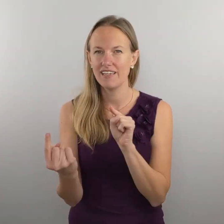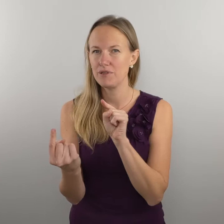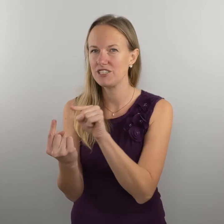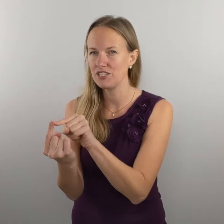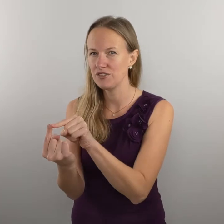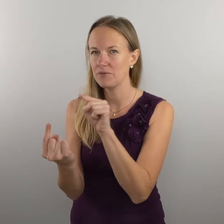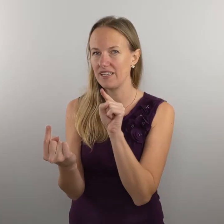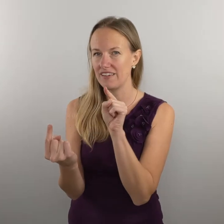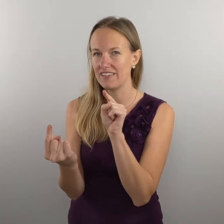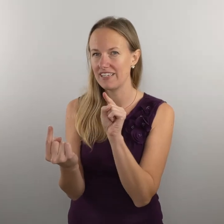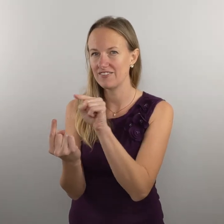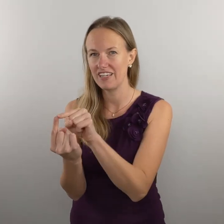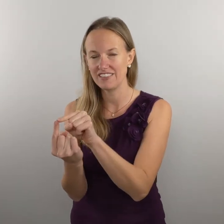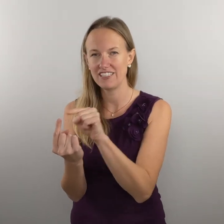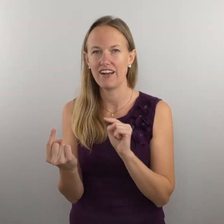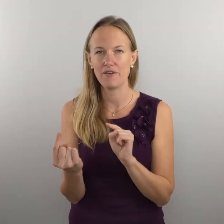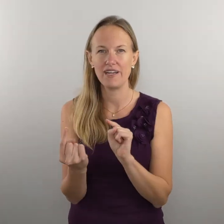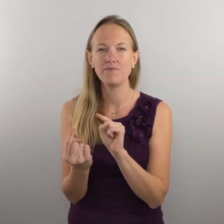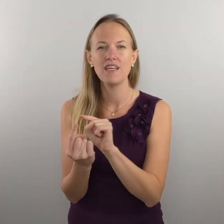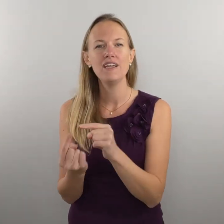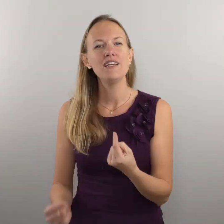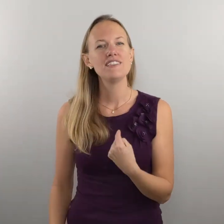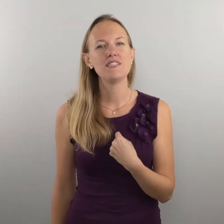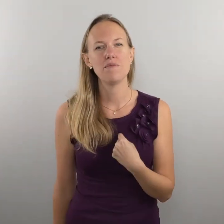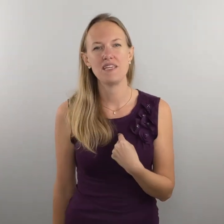But 2, you're bringing your index finger to your other one, to me.